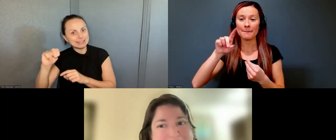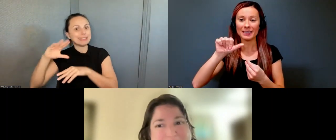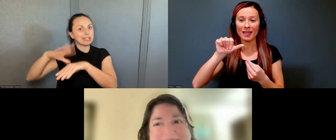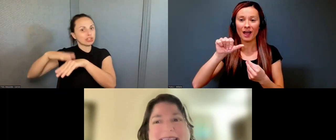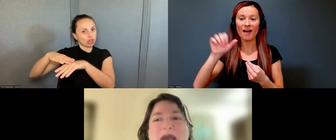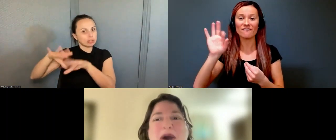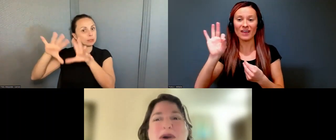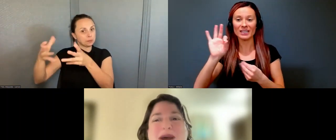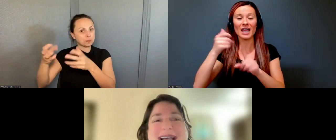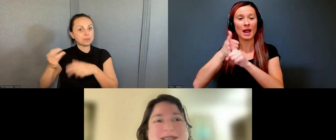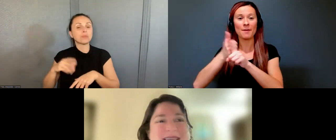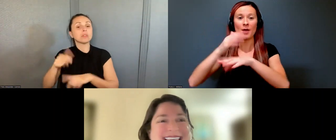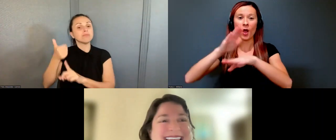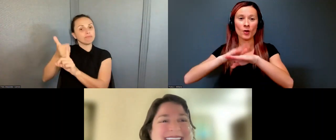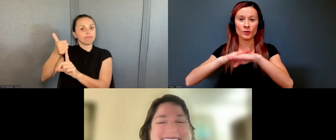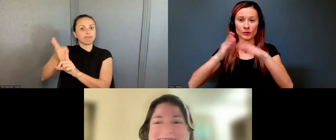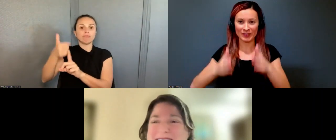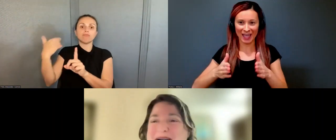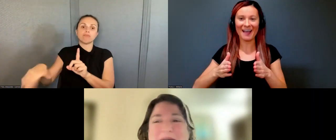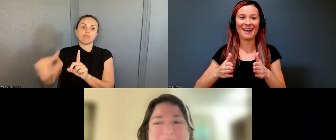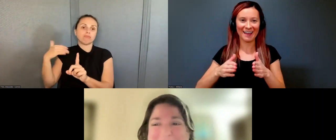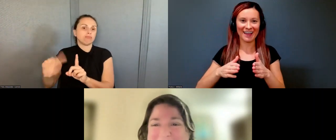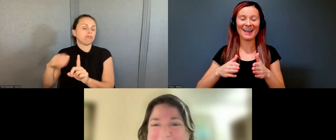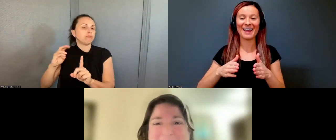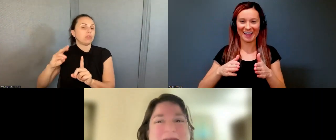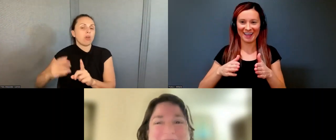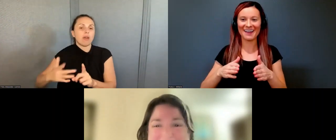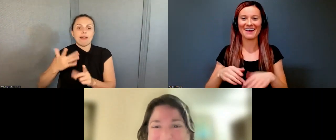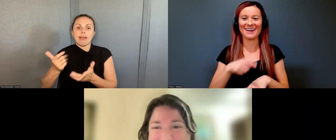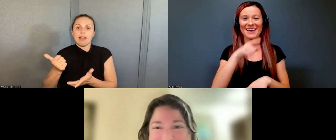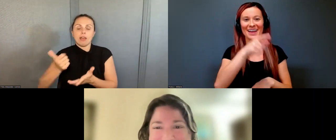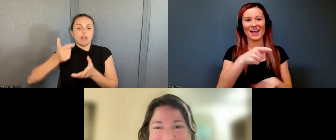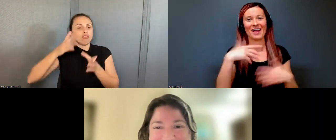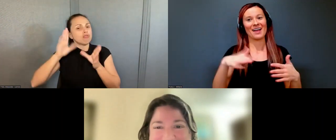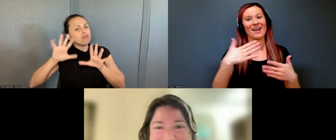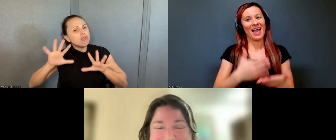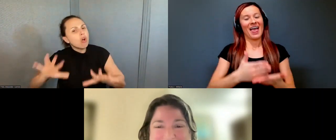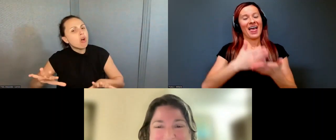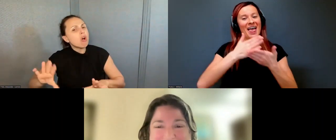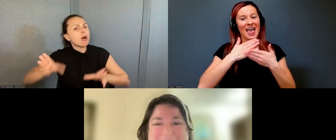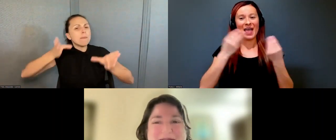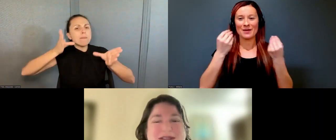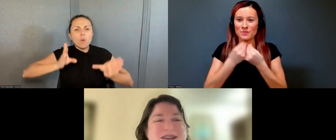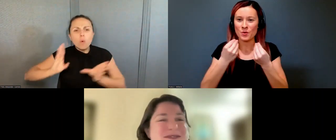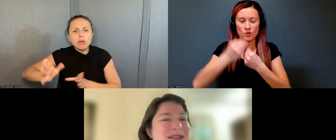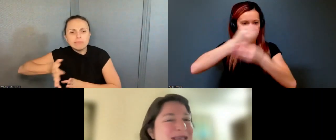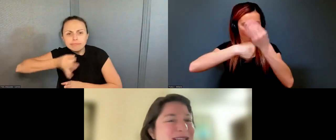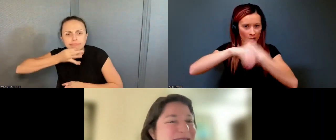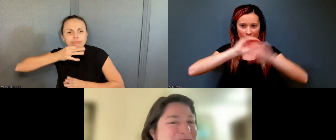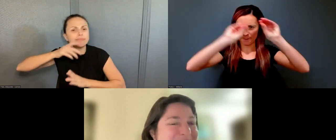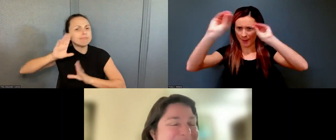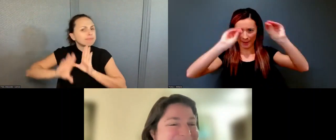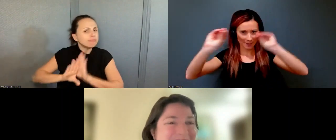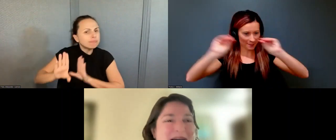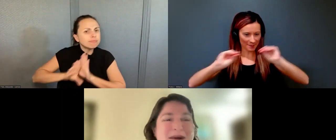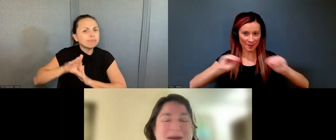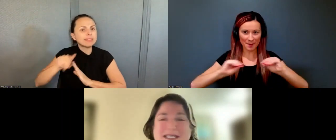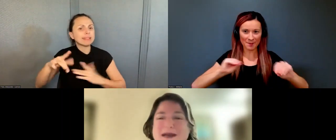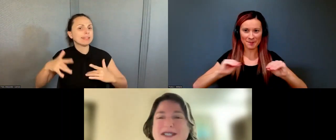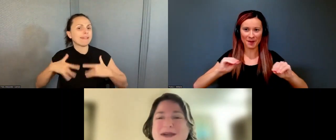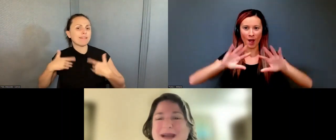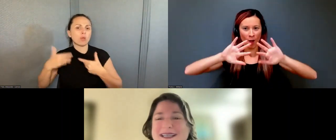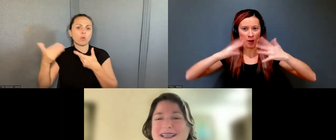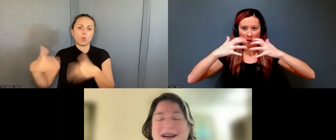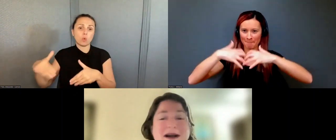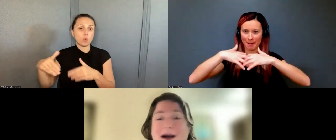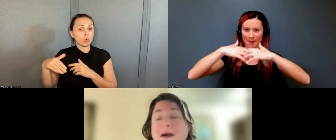Consulting, who has been a calming, organized presence throughout the development of this event,